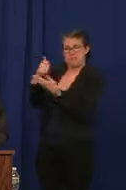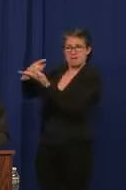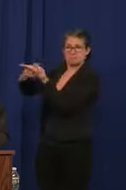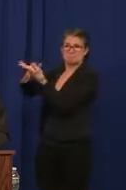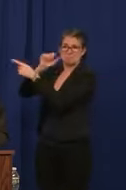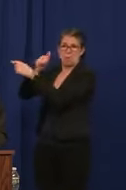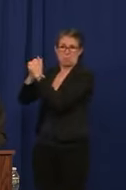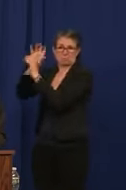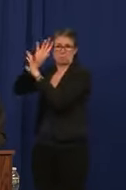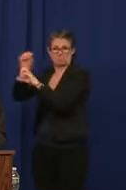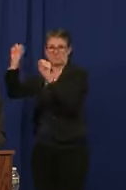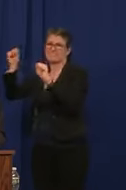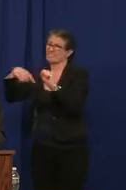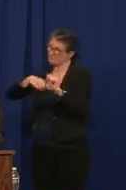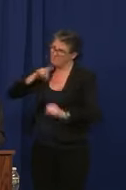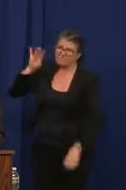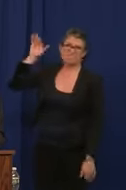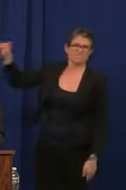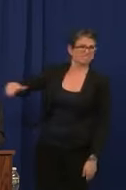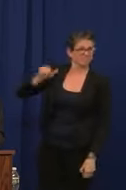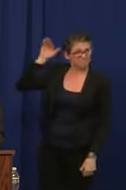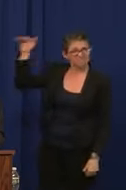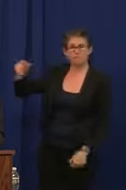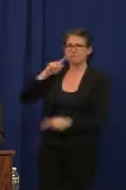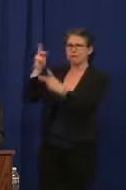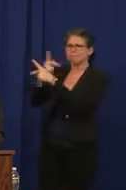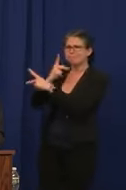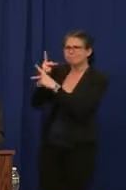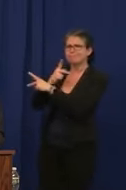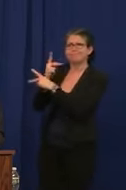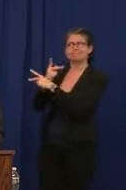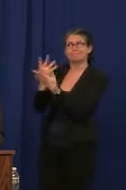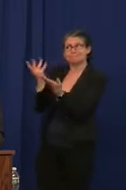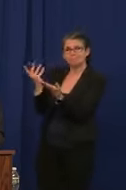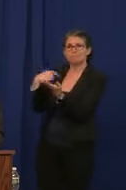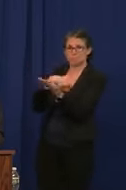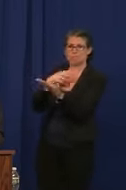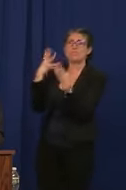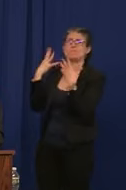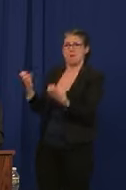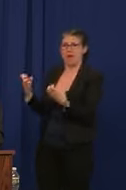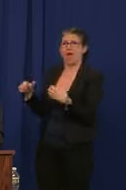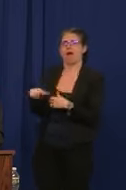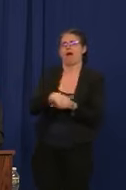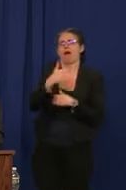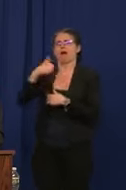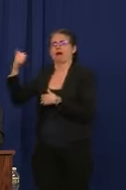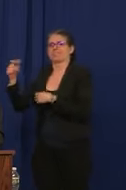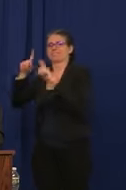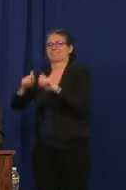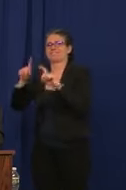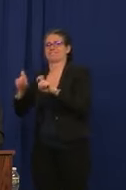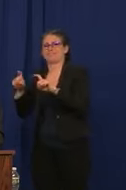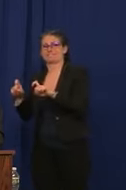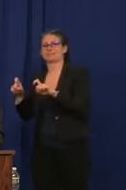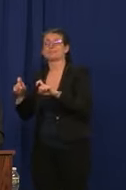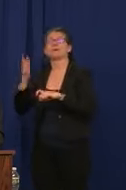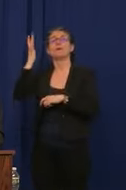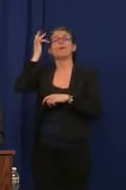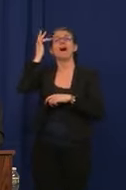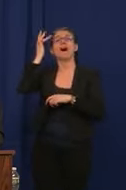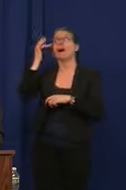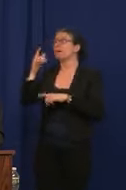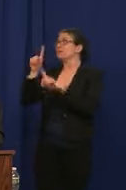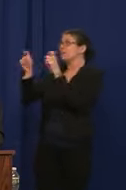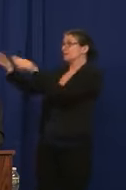greater testing capacity because we don't want to become a hot spot. If you give those to us now, let us acquire those now